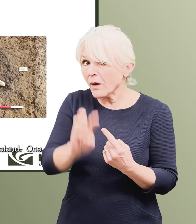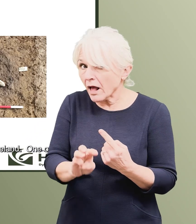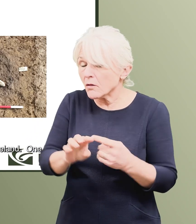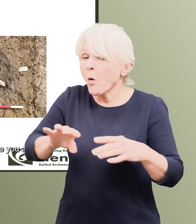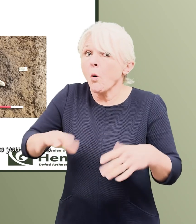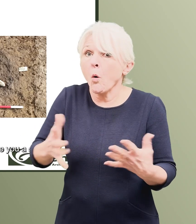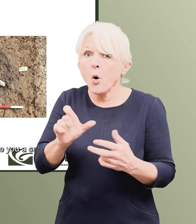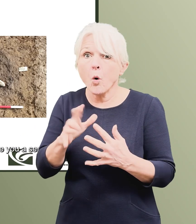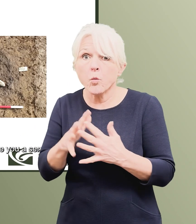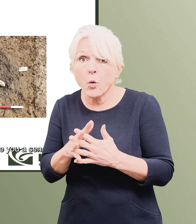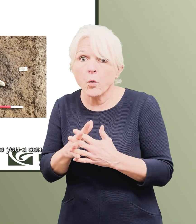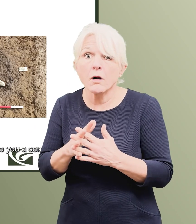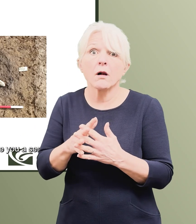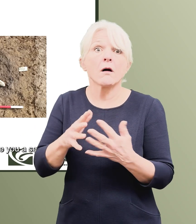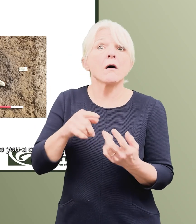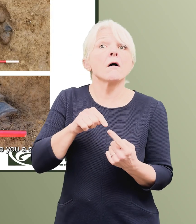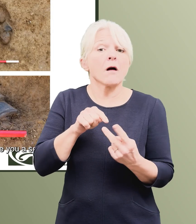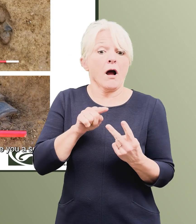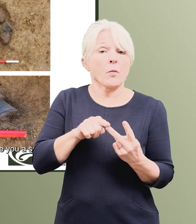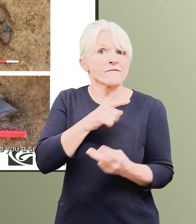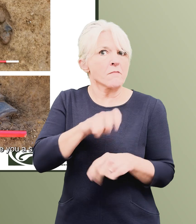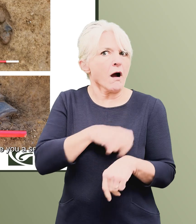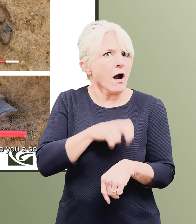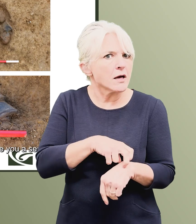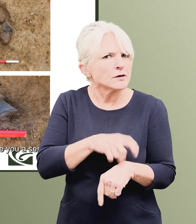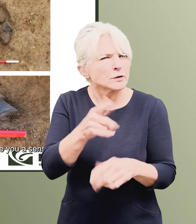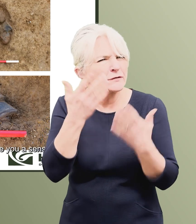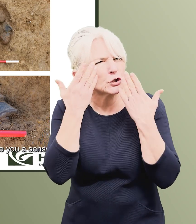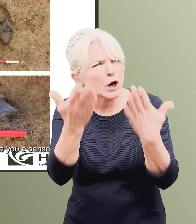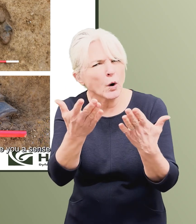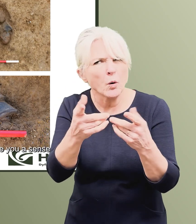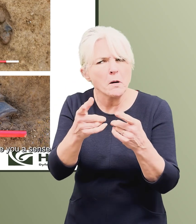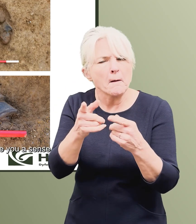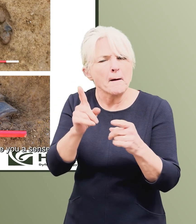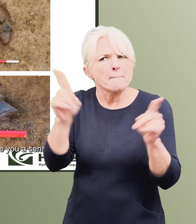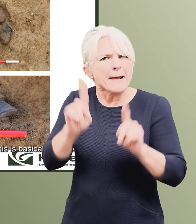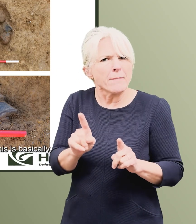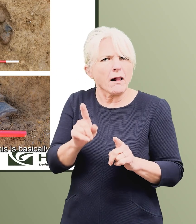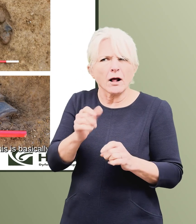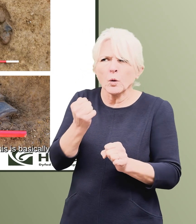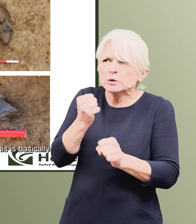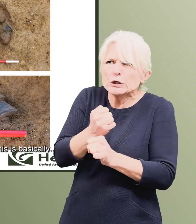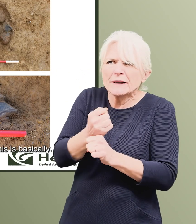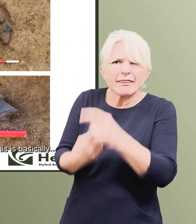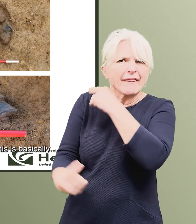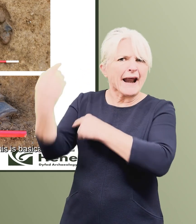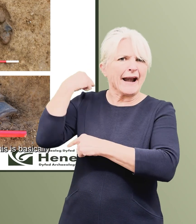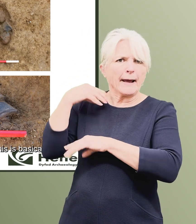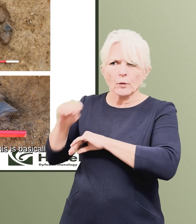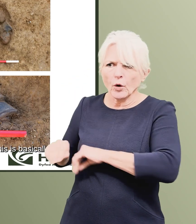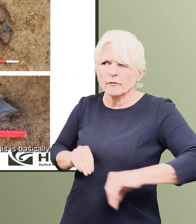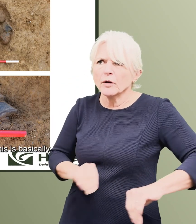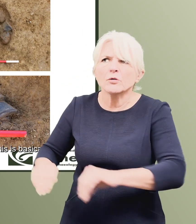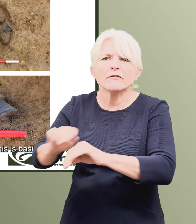from either North Wales or Cornwall, is the current understanding, just to give you a sense of how much people are moving around at this time.